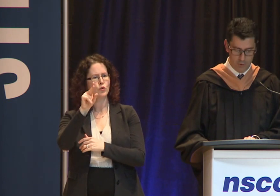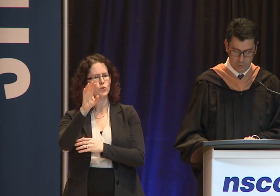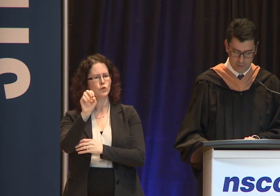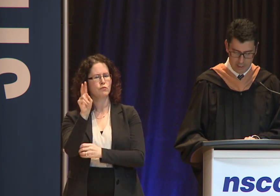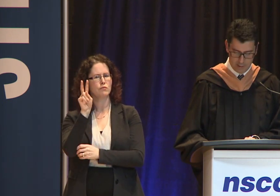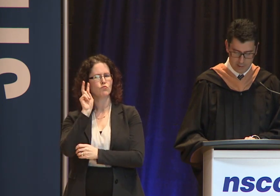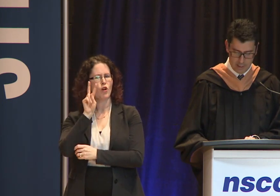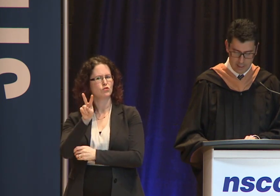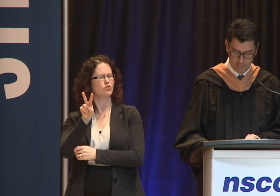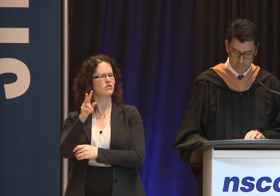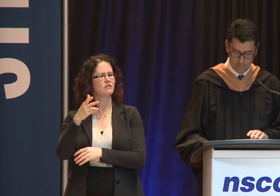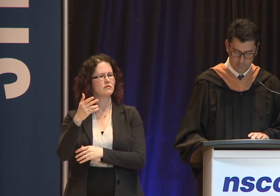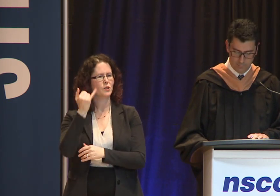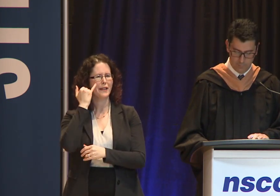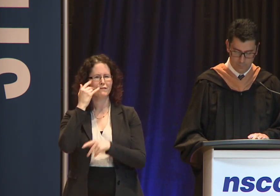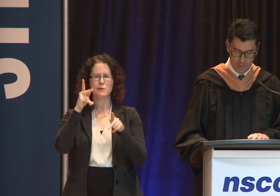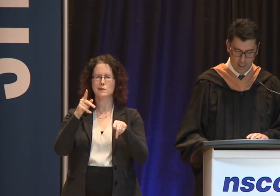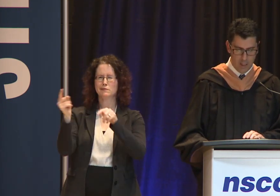are unable to attend today.